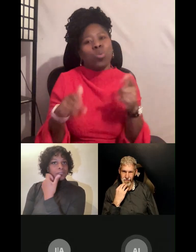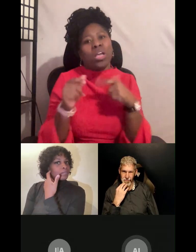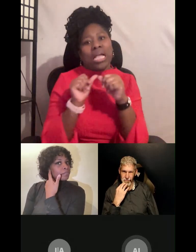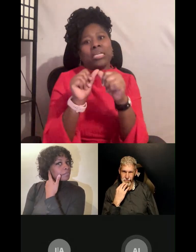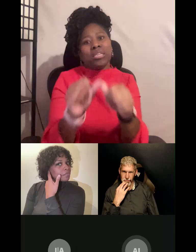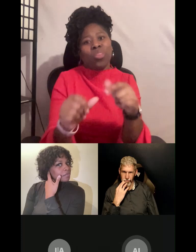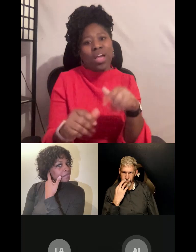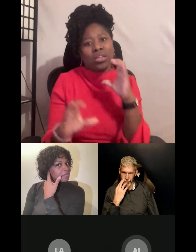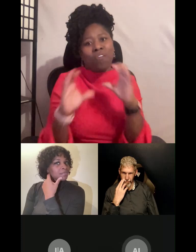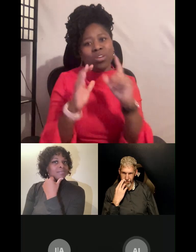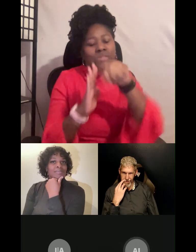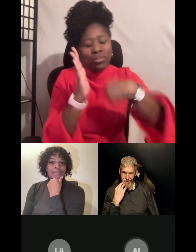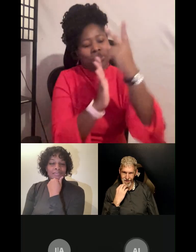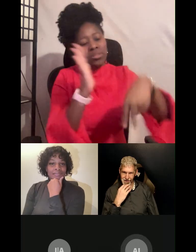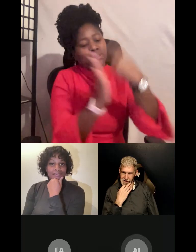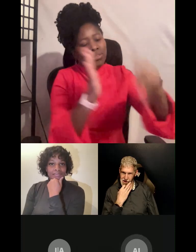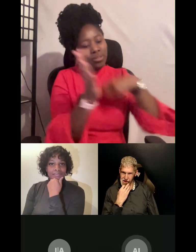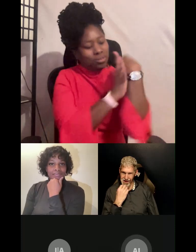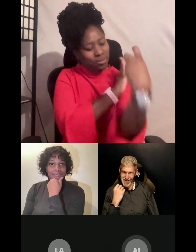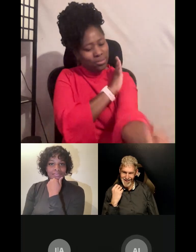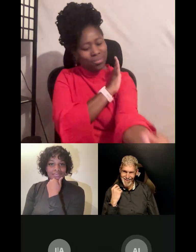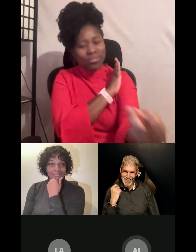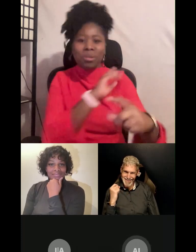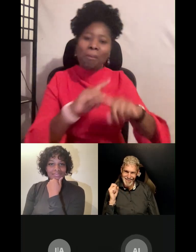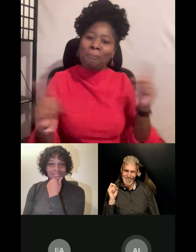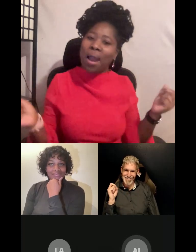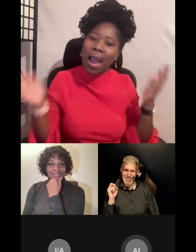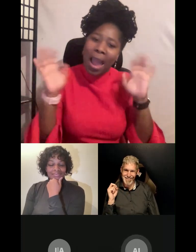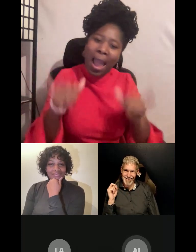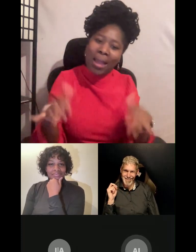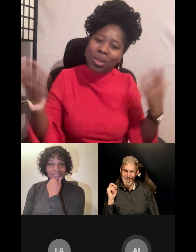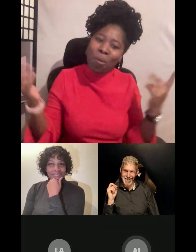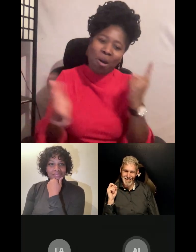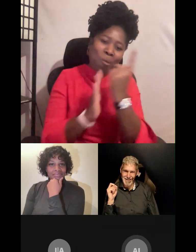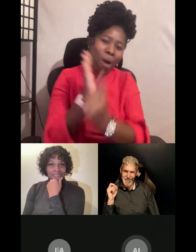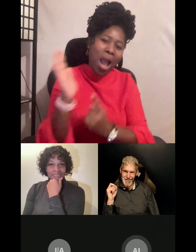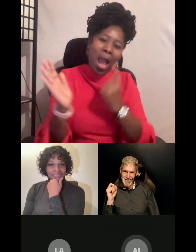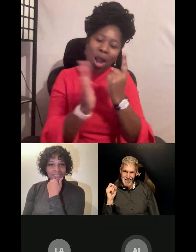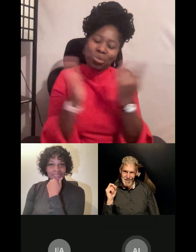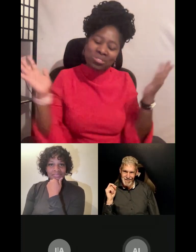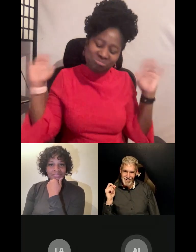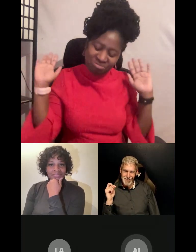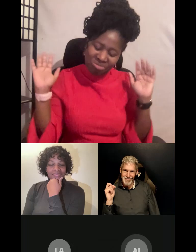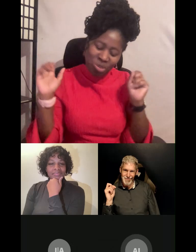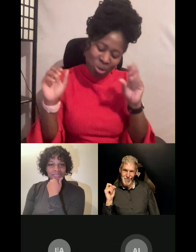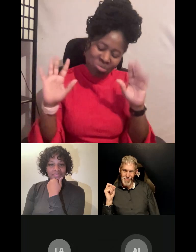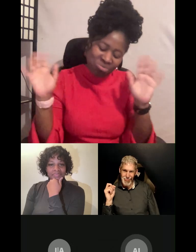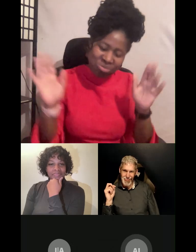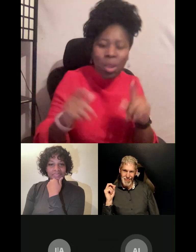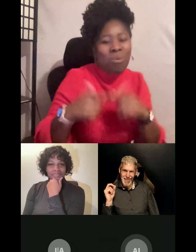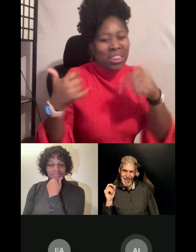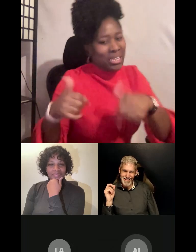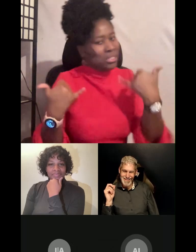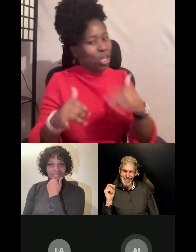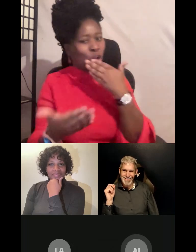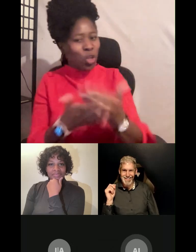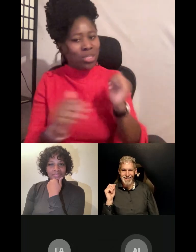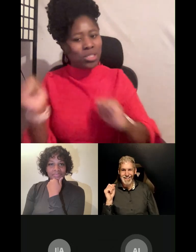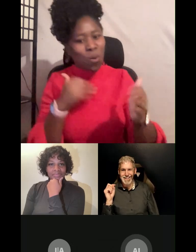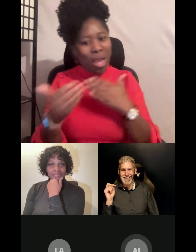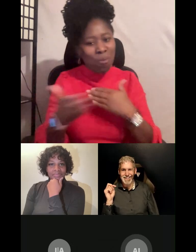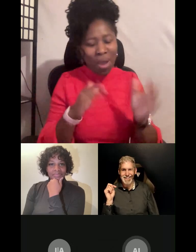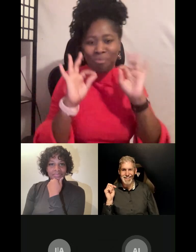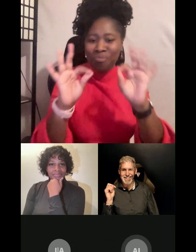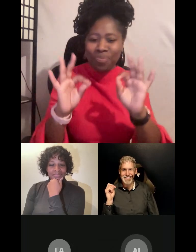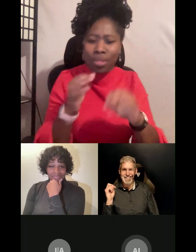So now our last question of the evening. We're gonna continue. We can continue this conversation for hours, but we only